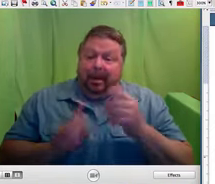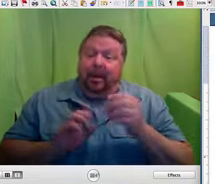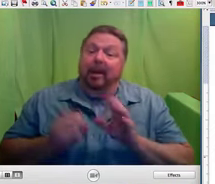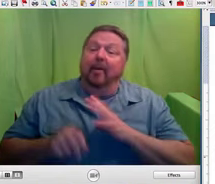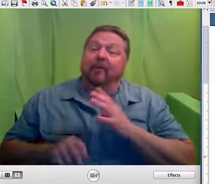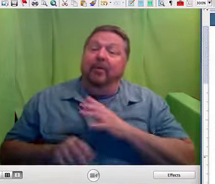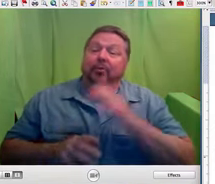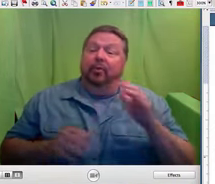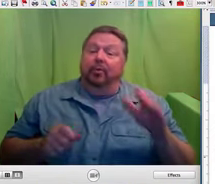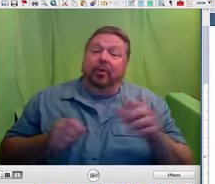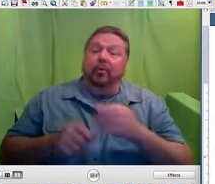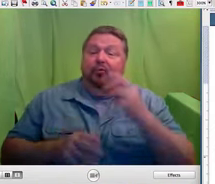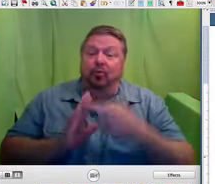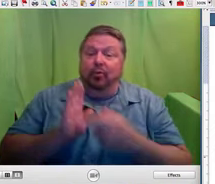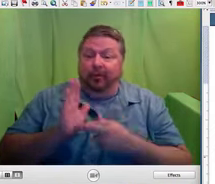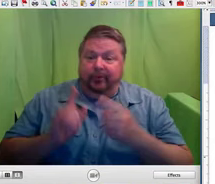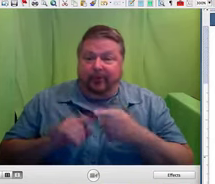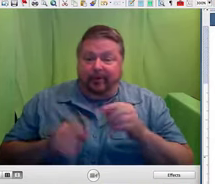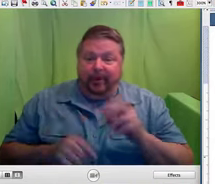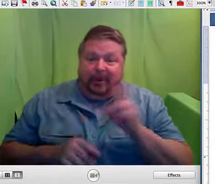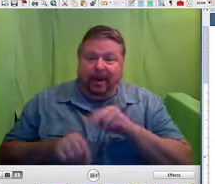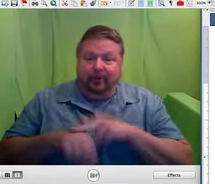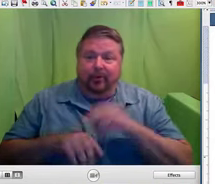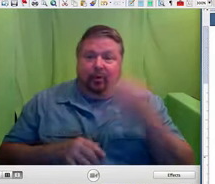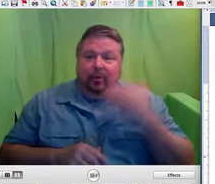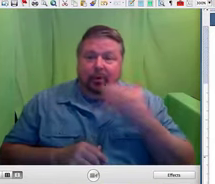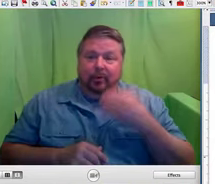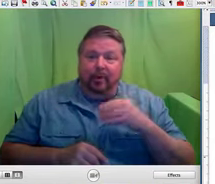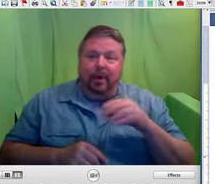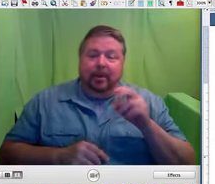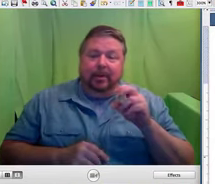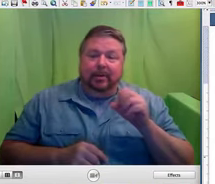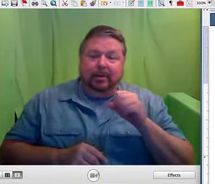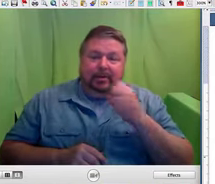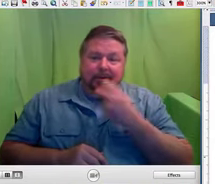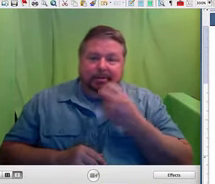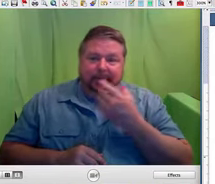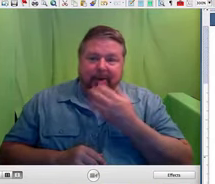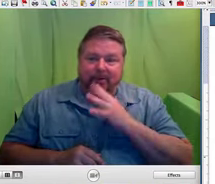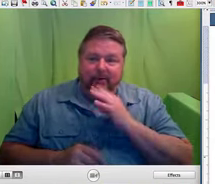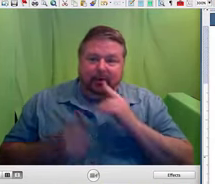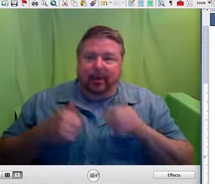But the official rules from the National Cued Speech